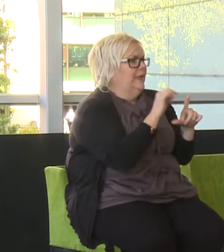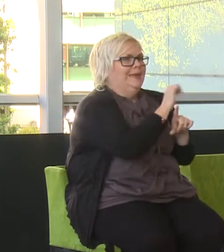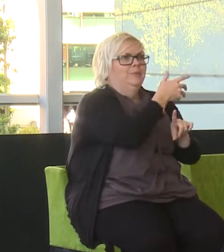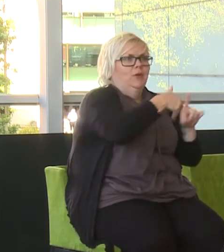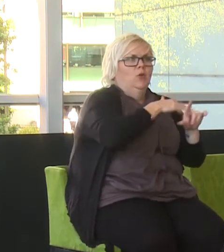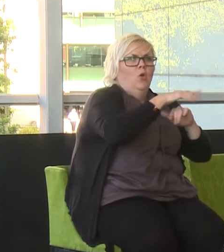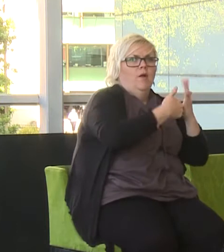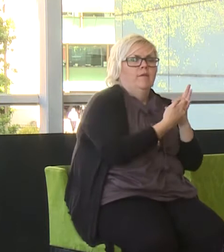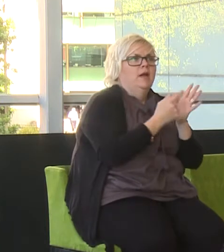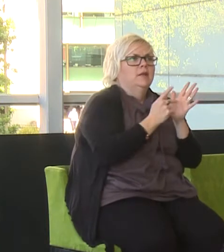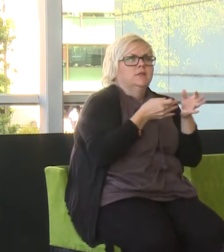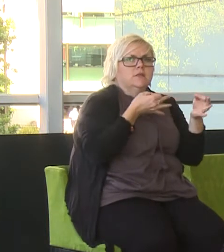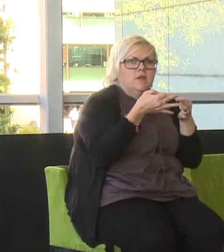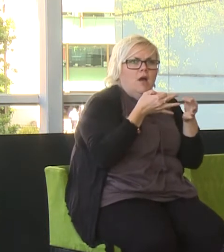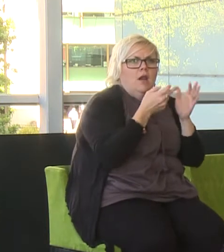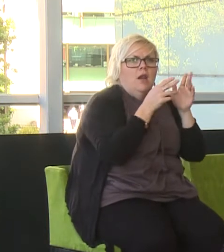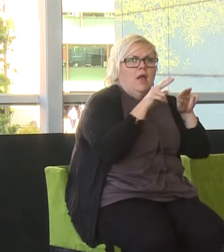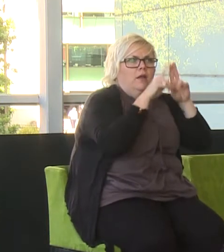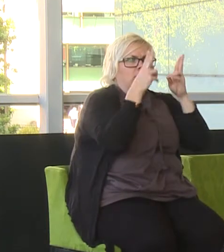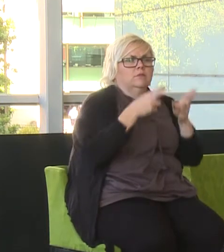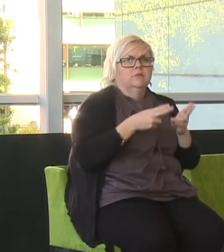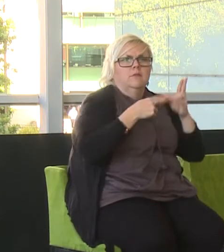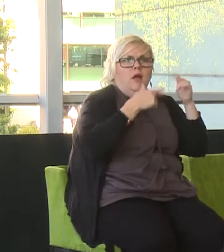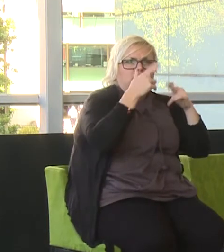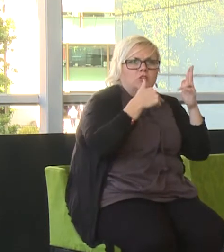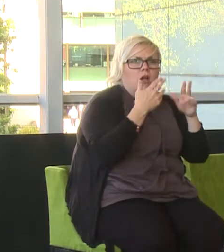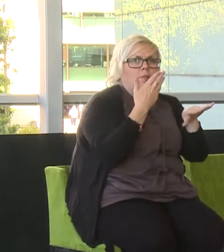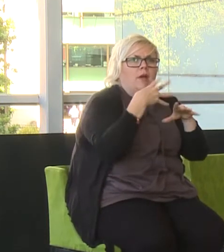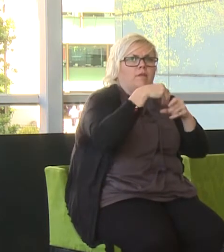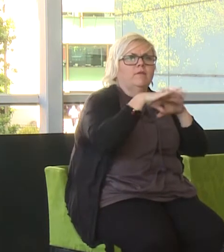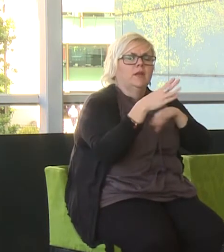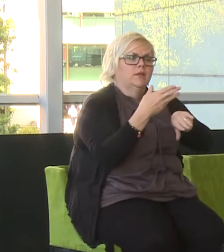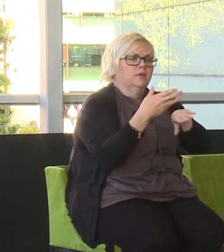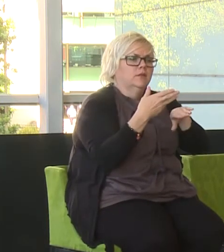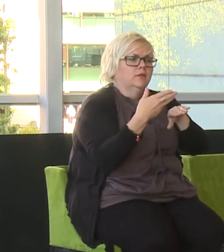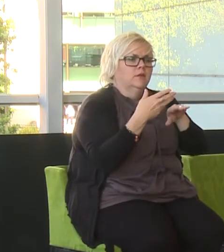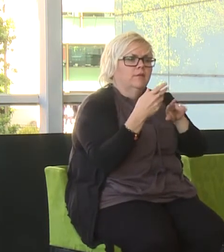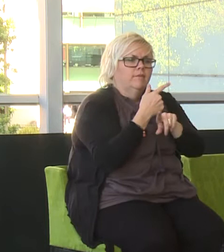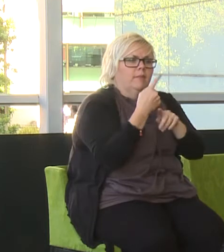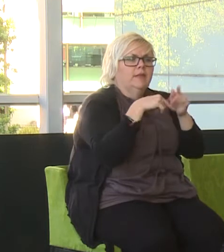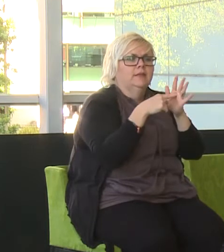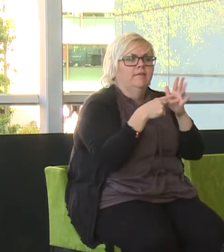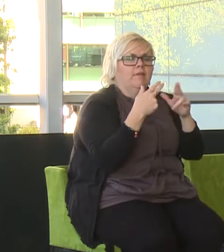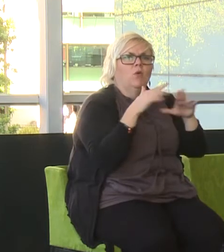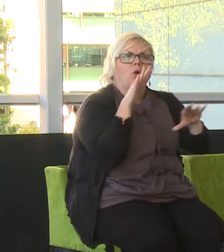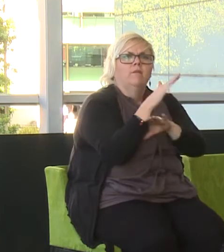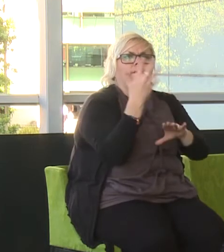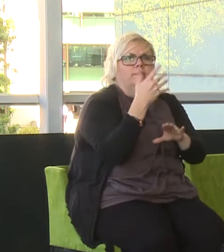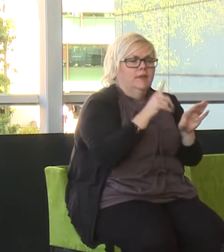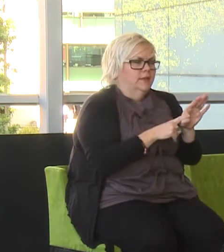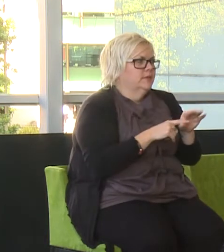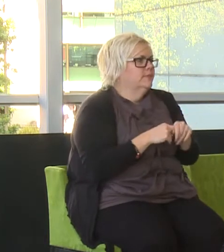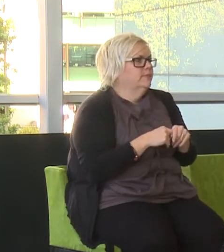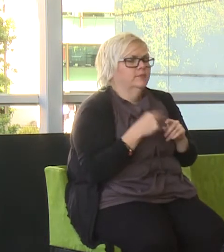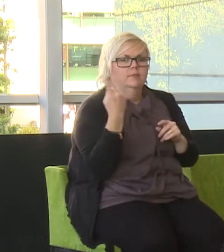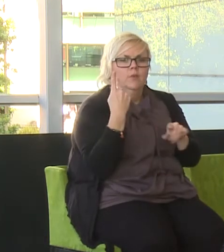in design and architecture, but has worked in film and TV for over 15 years. Richard and I had worked together on a couple of films,